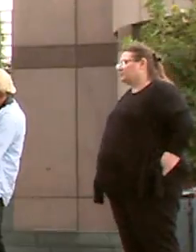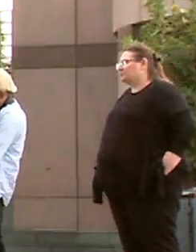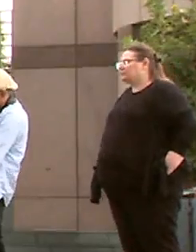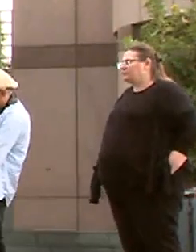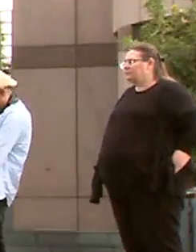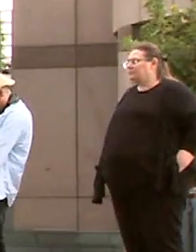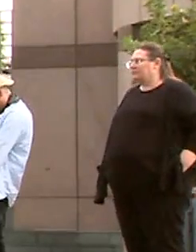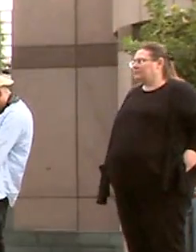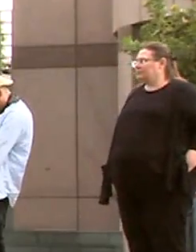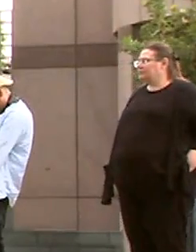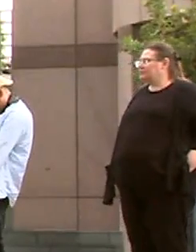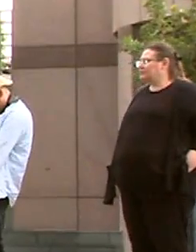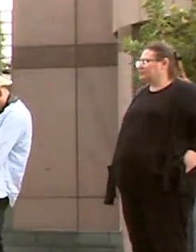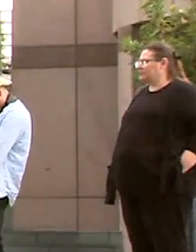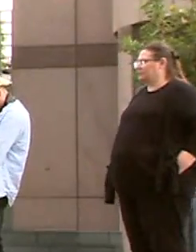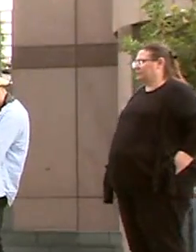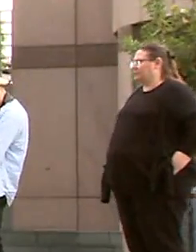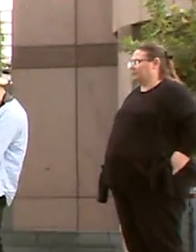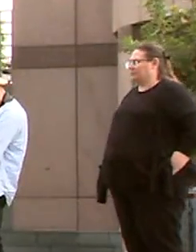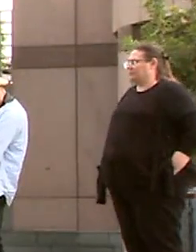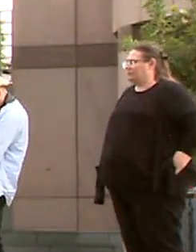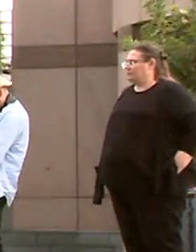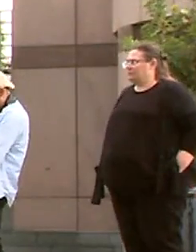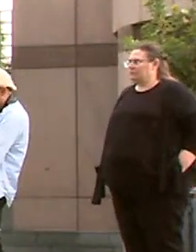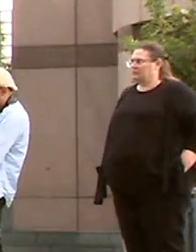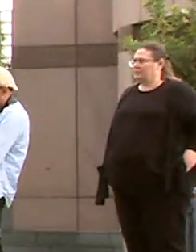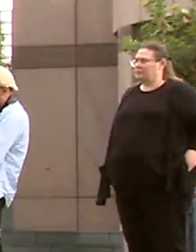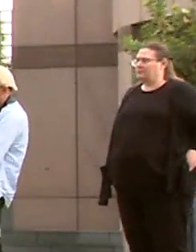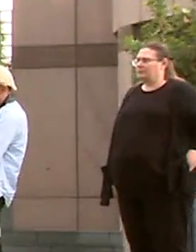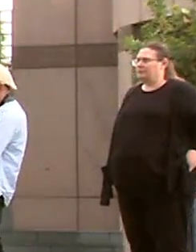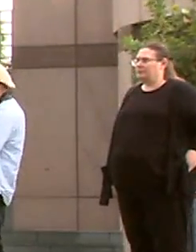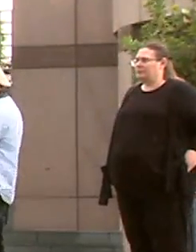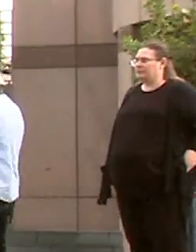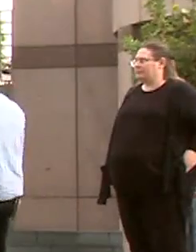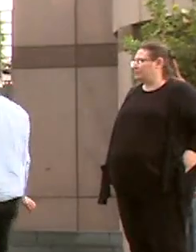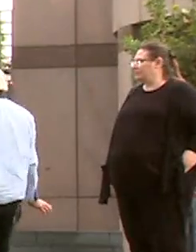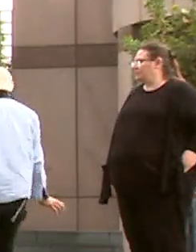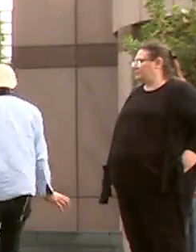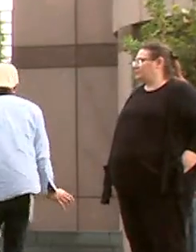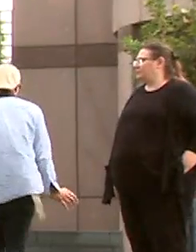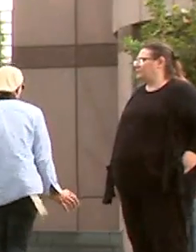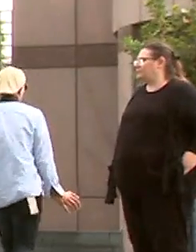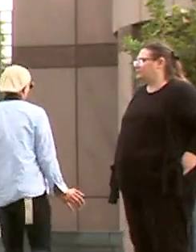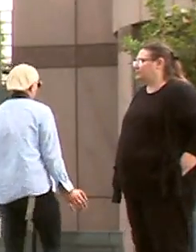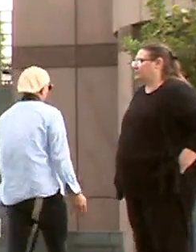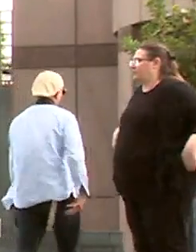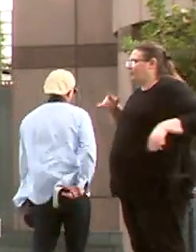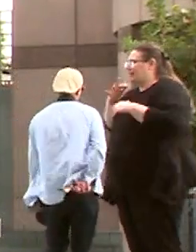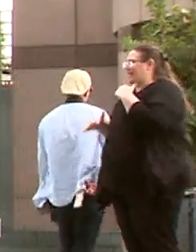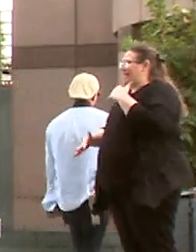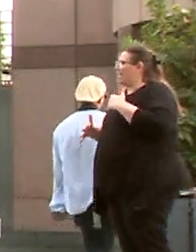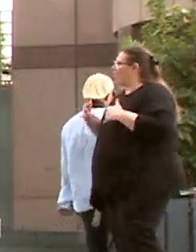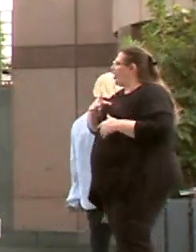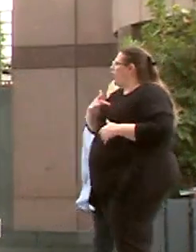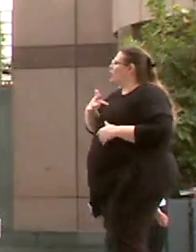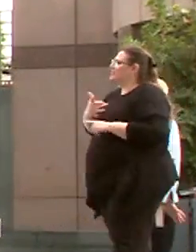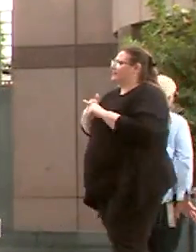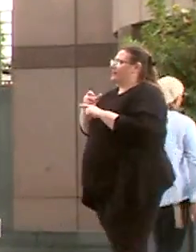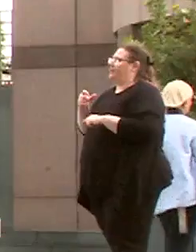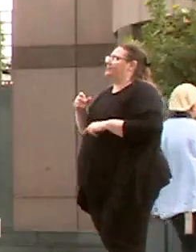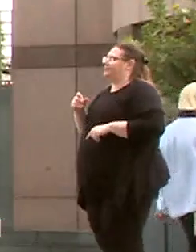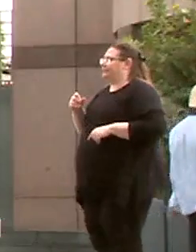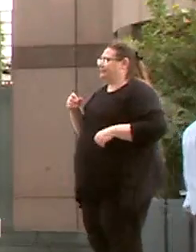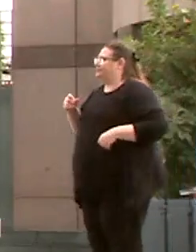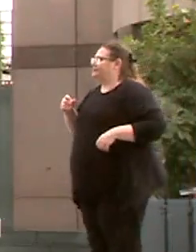stories? We Are Lady Parts was something, was a Peacock production that I think did a really great job